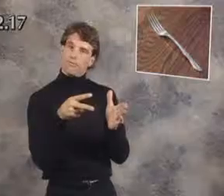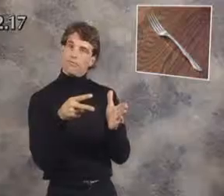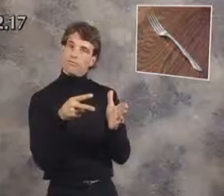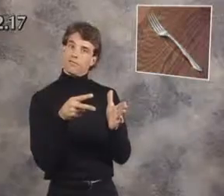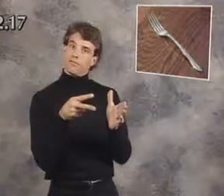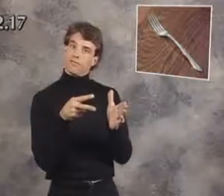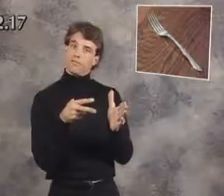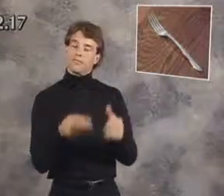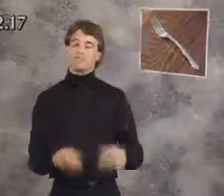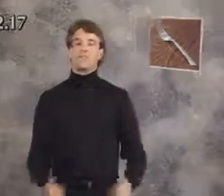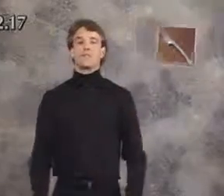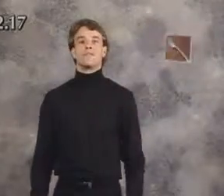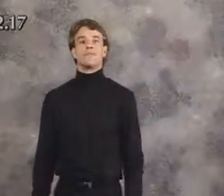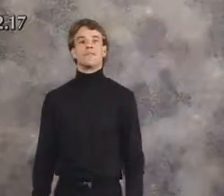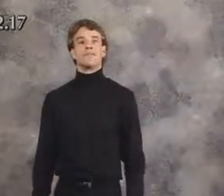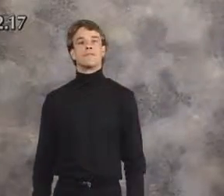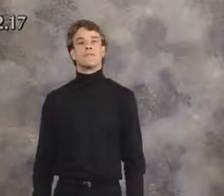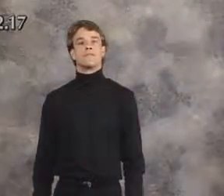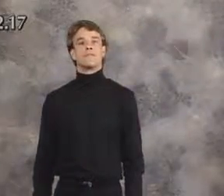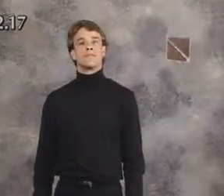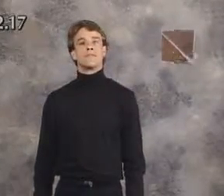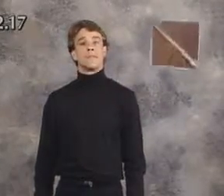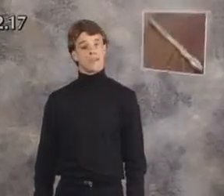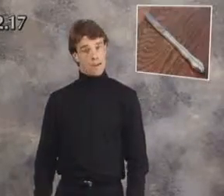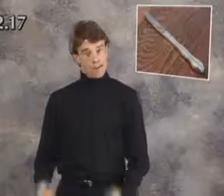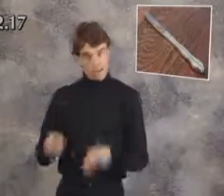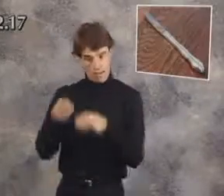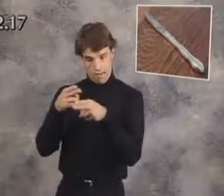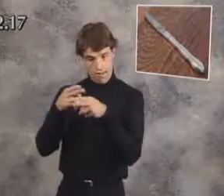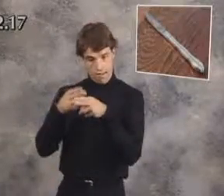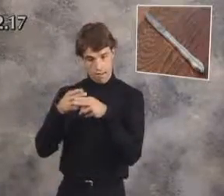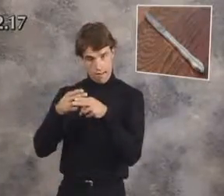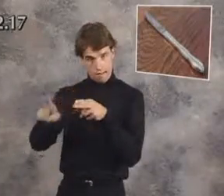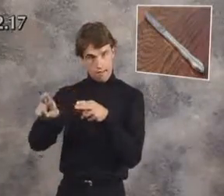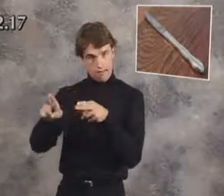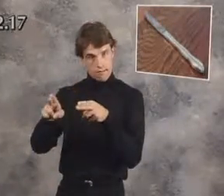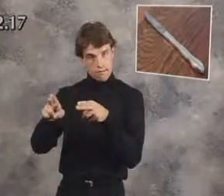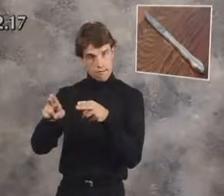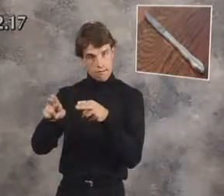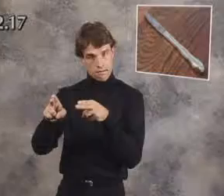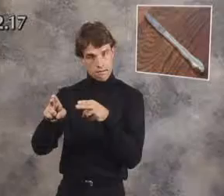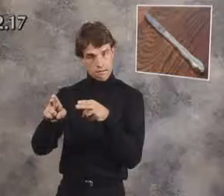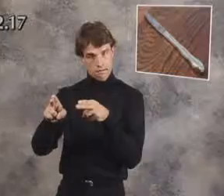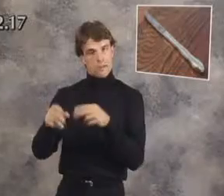Fork. Knife.